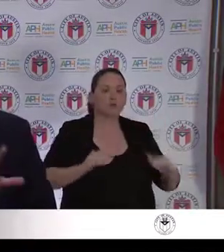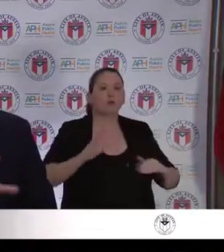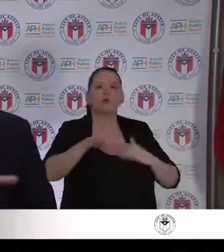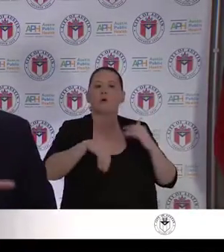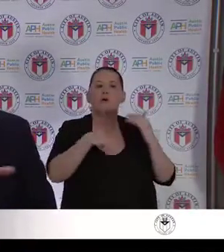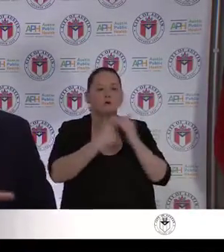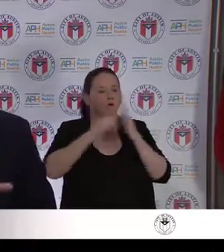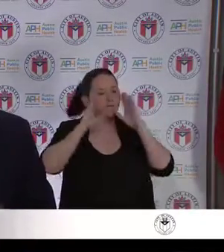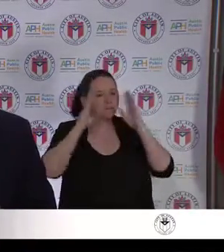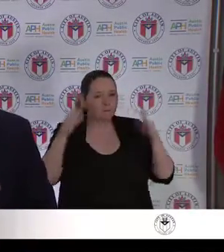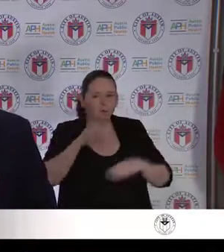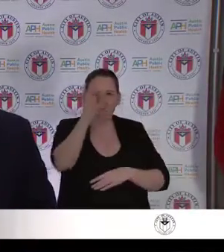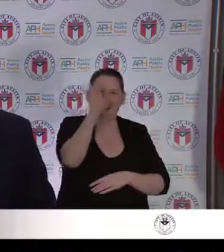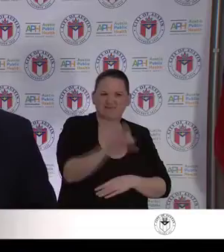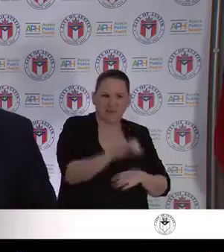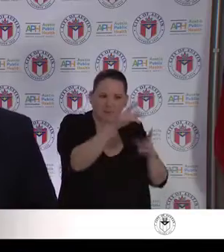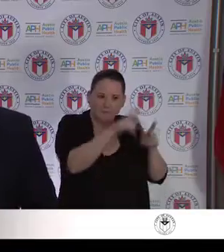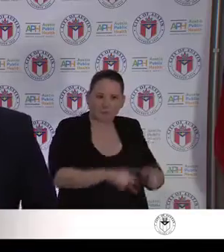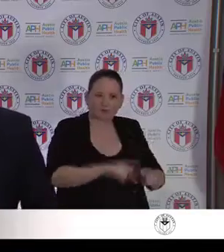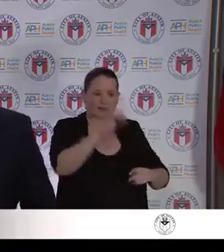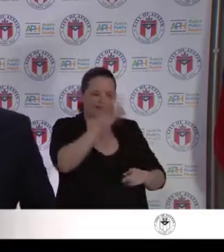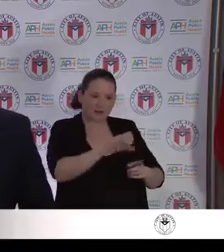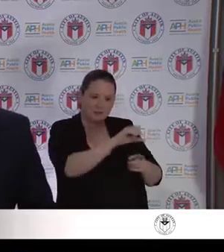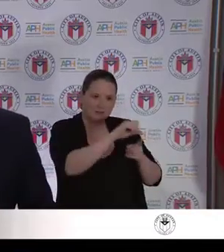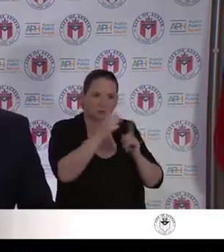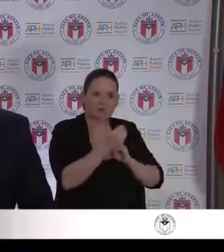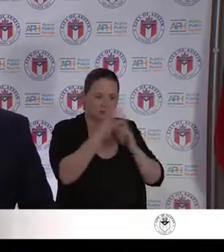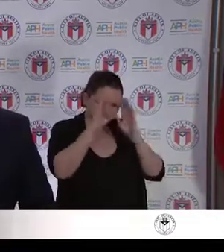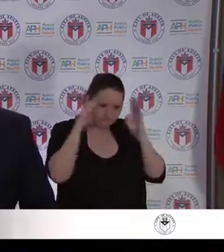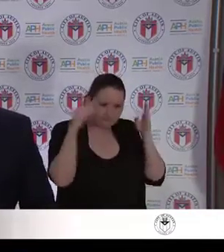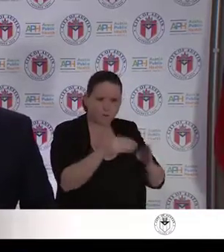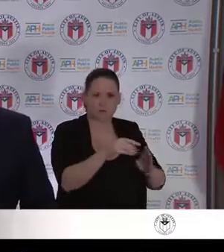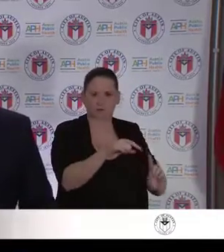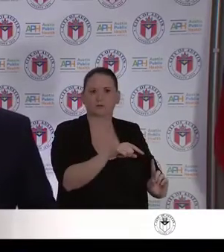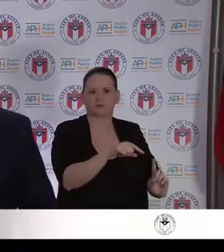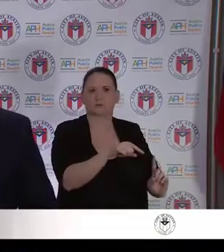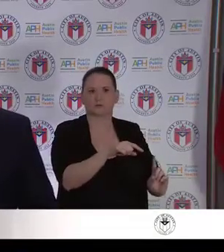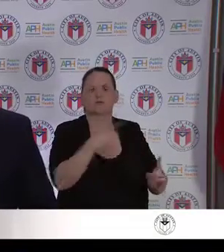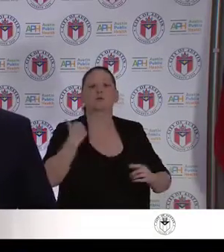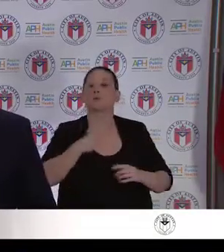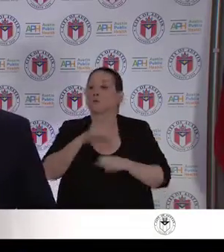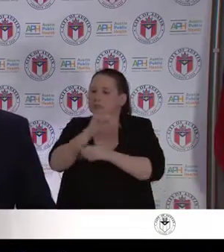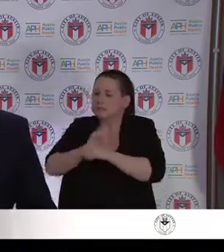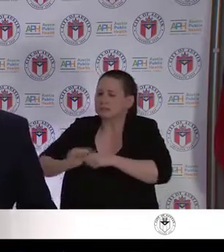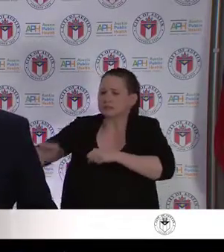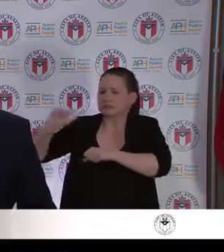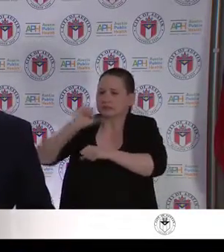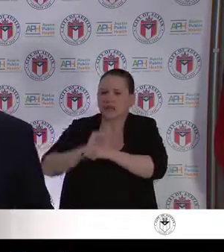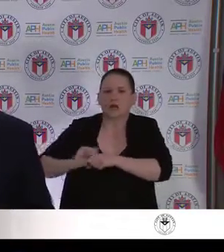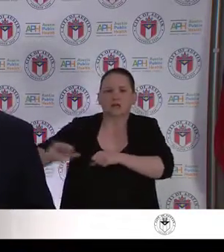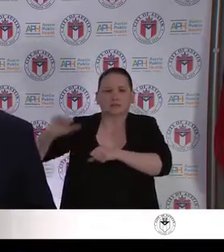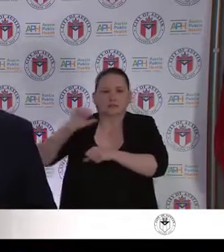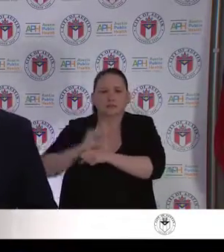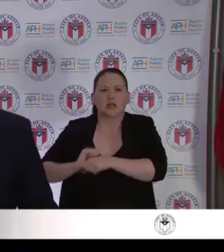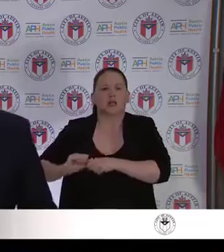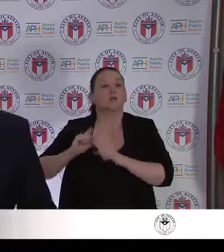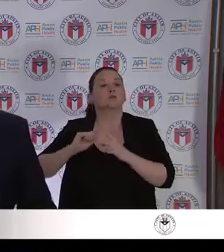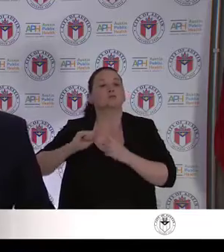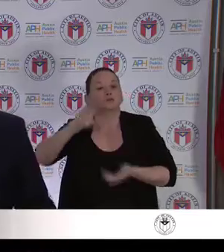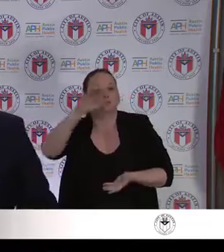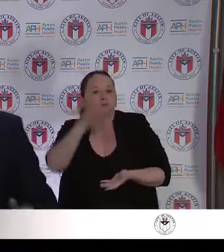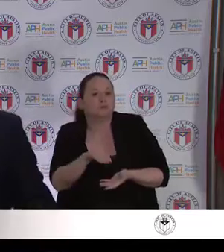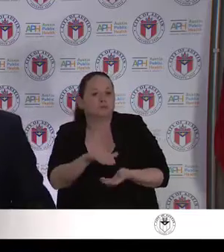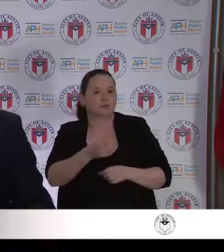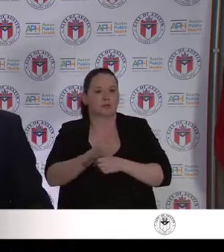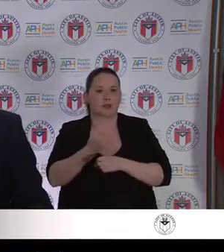on exactly that person and in the situation that they're in. We're working as hard as we can to minimize the